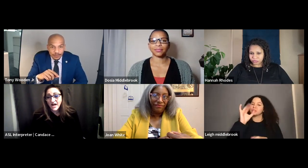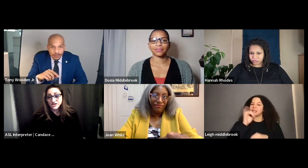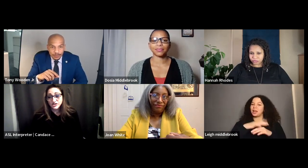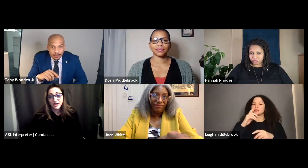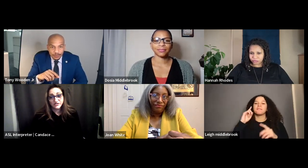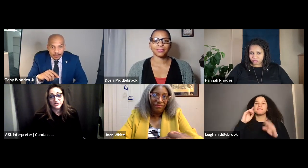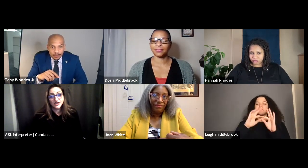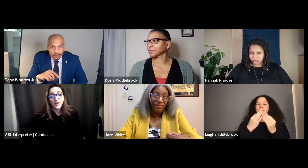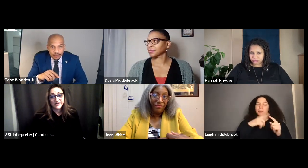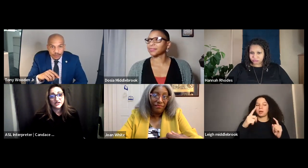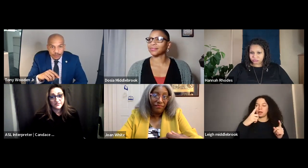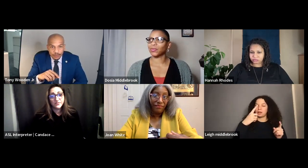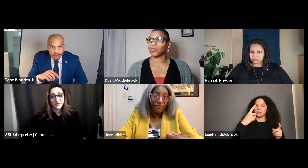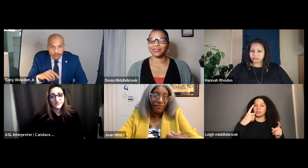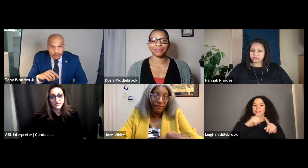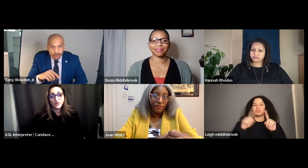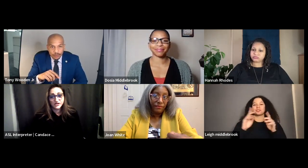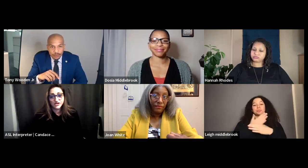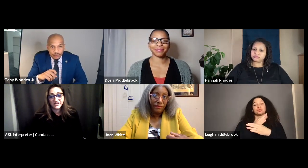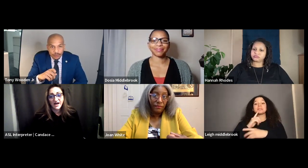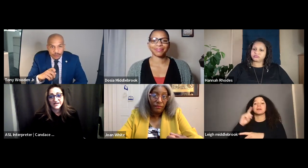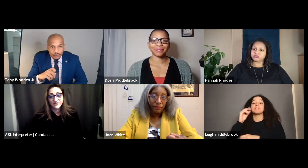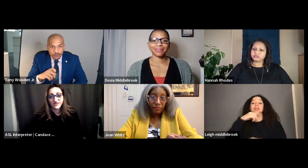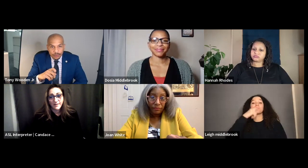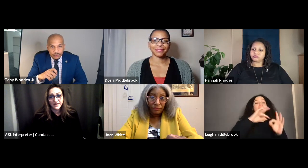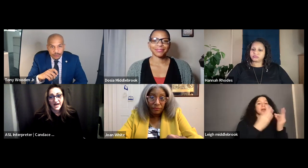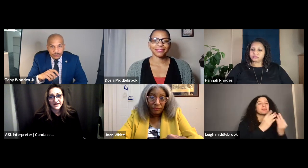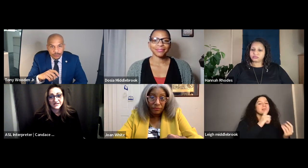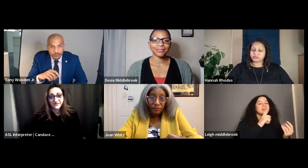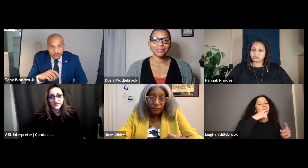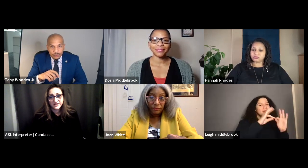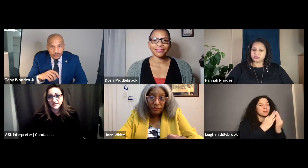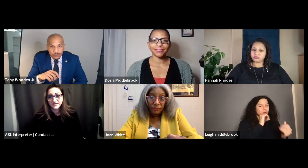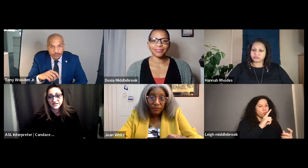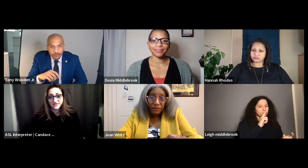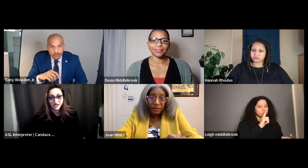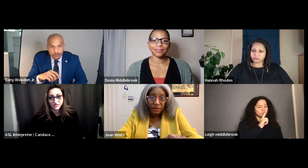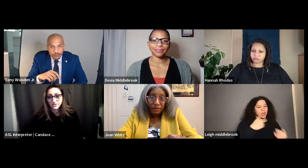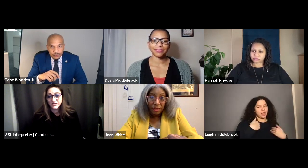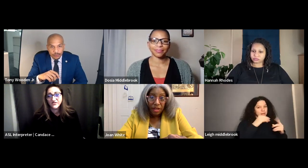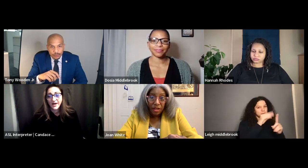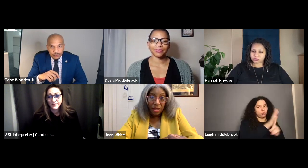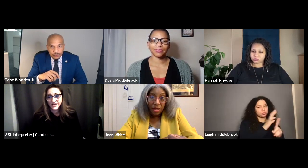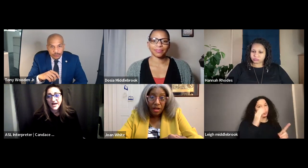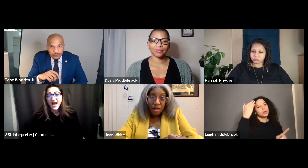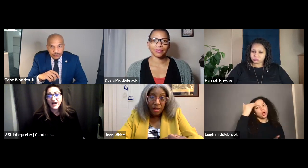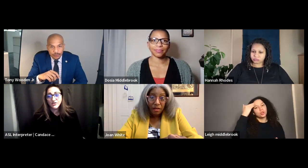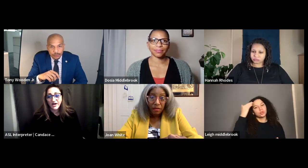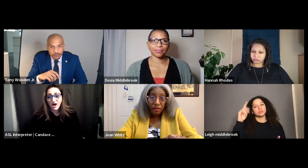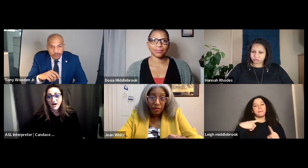Yeah, sure, doctors do actually push CIs for family, and it's different. It's a decision between the family and who they are.